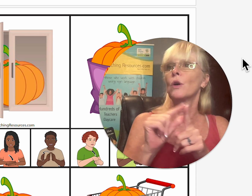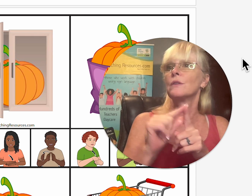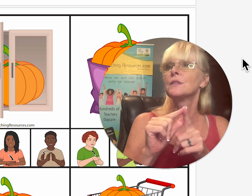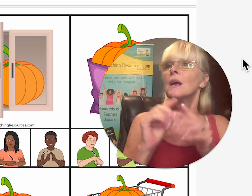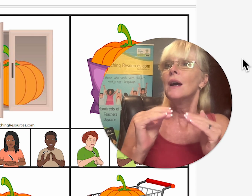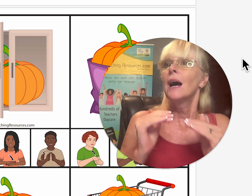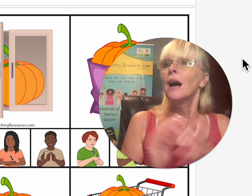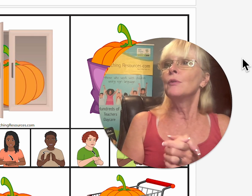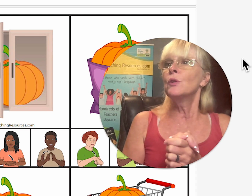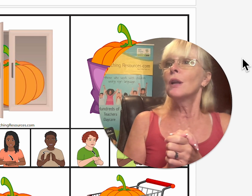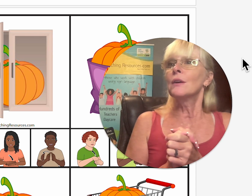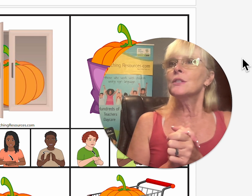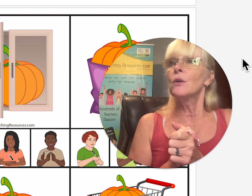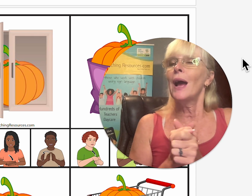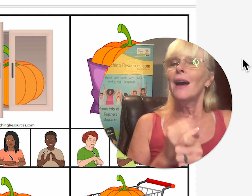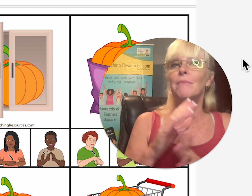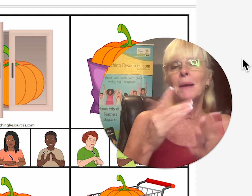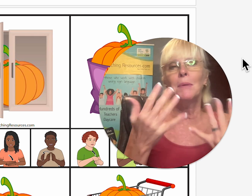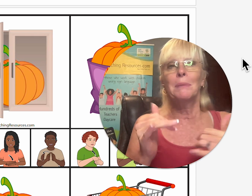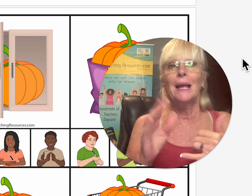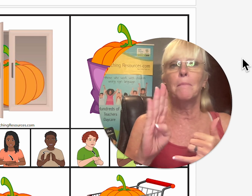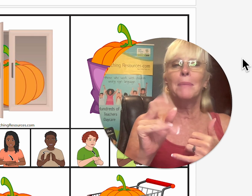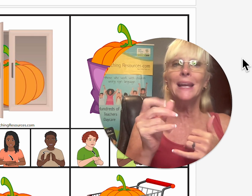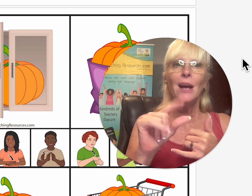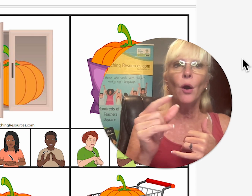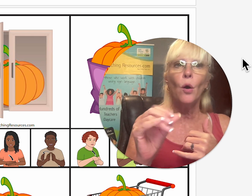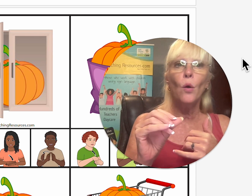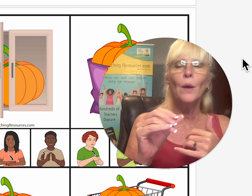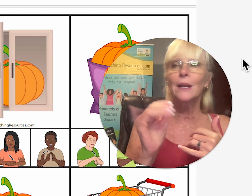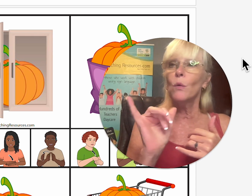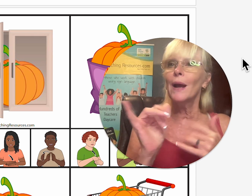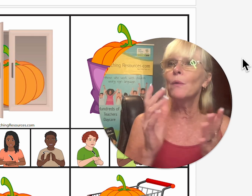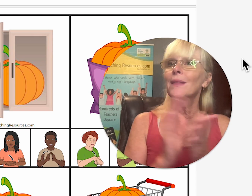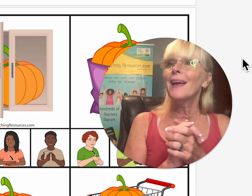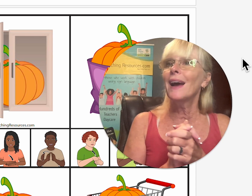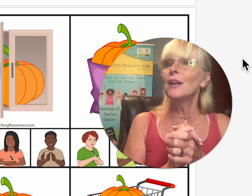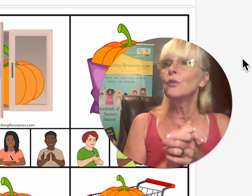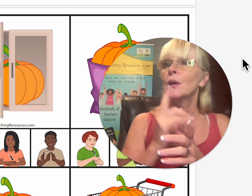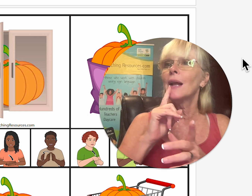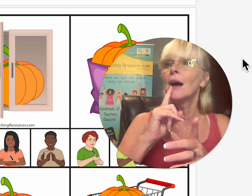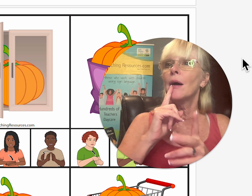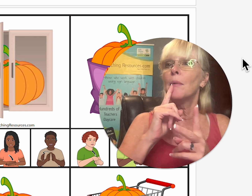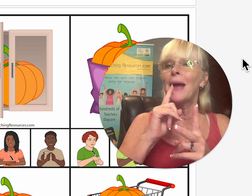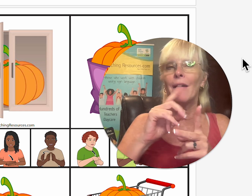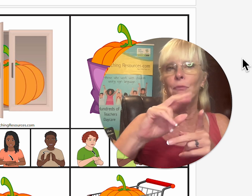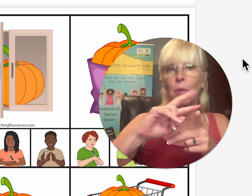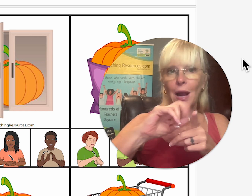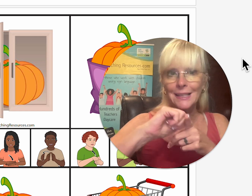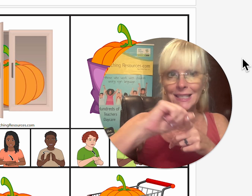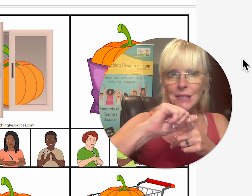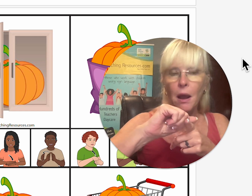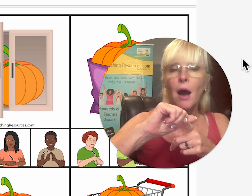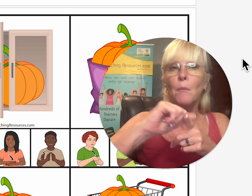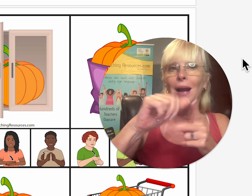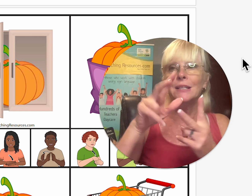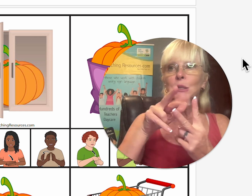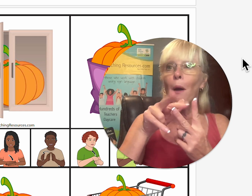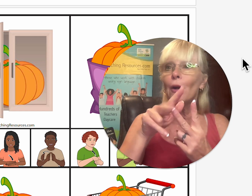preposition words. You could also have maybe play bingo in a way with that. You could have